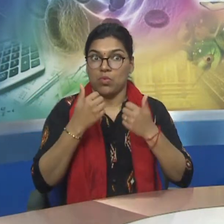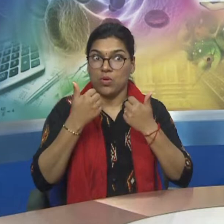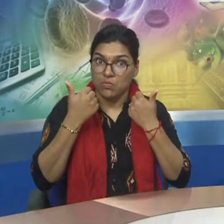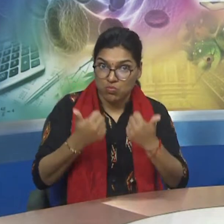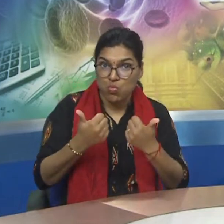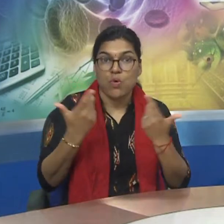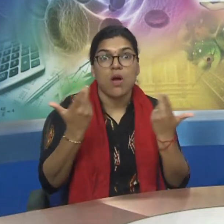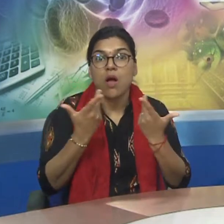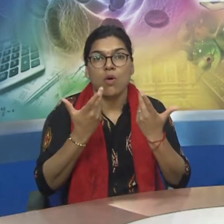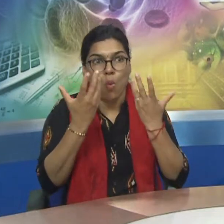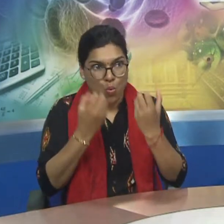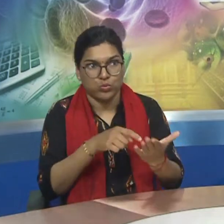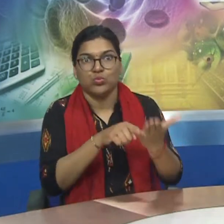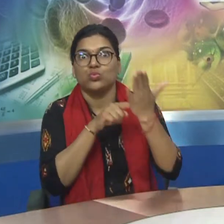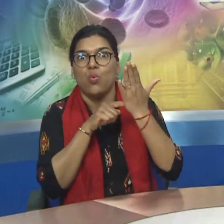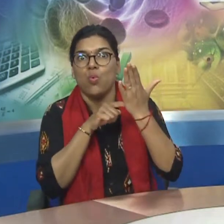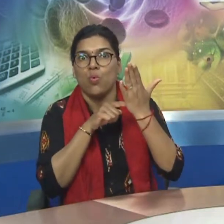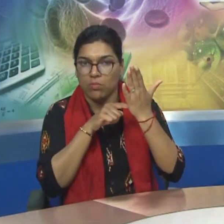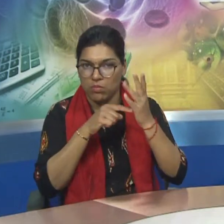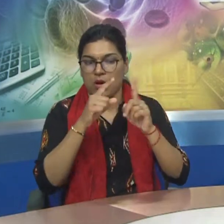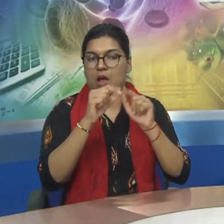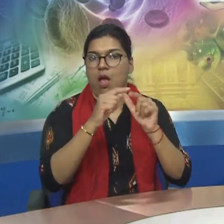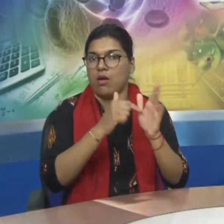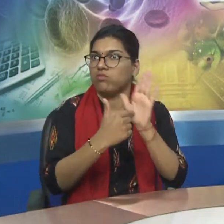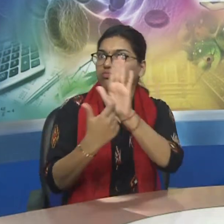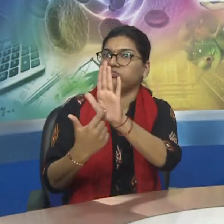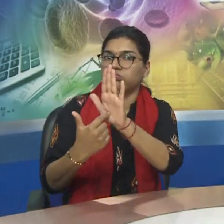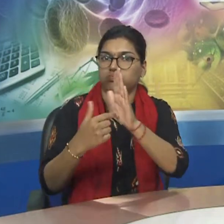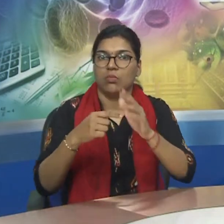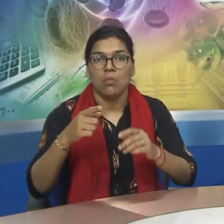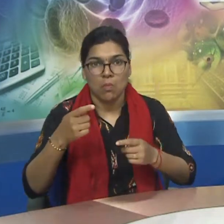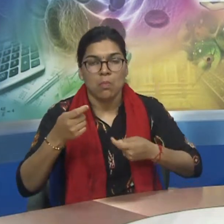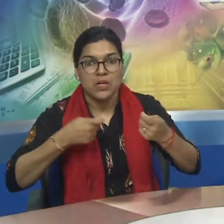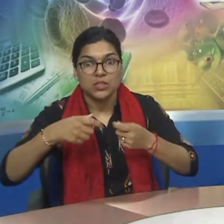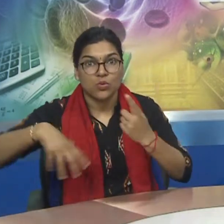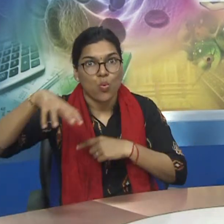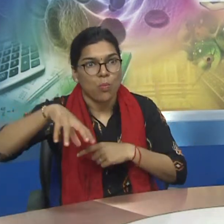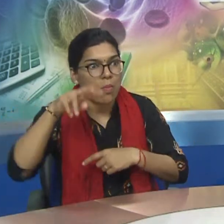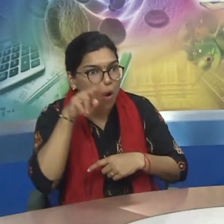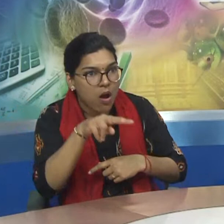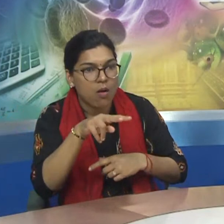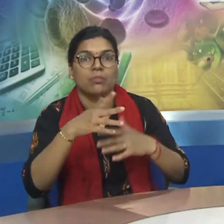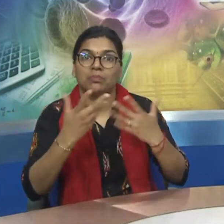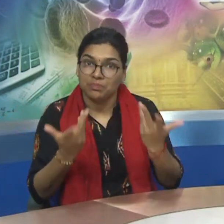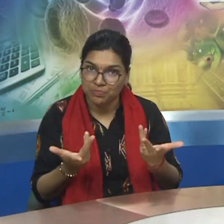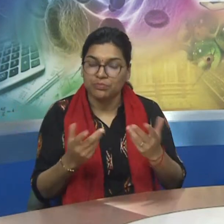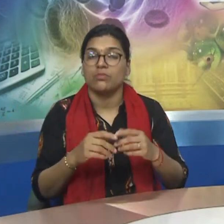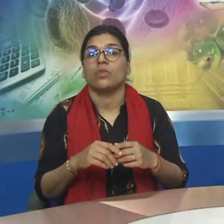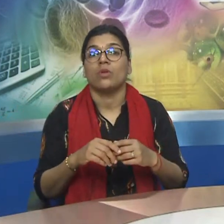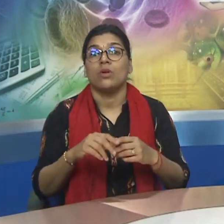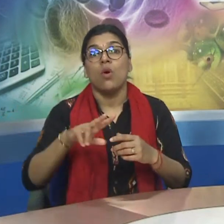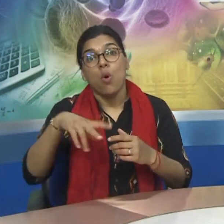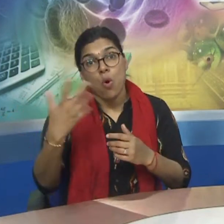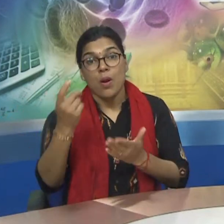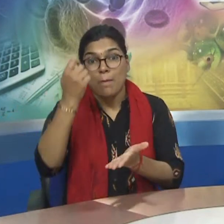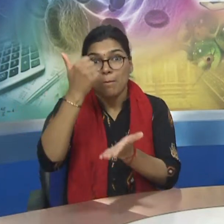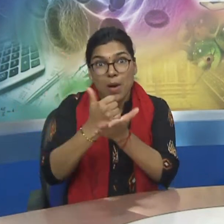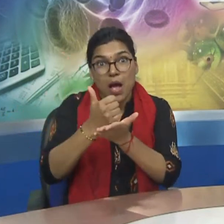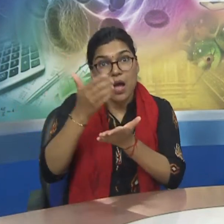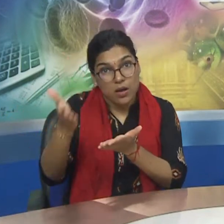manufacturing and product relation, so that can also be easily shown with the help of